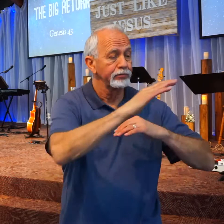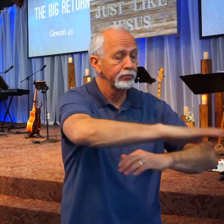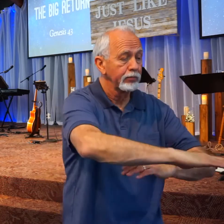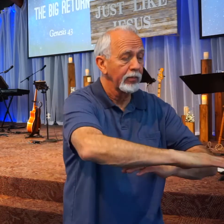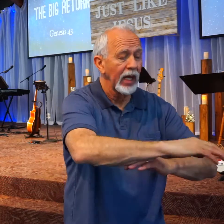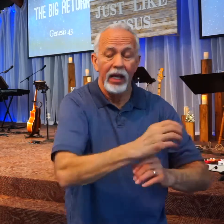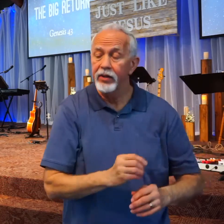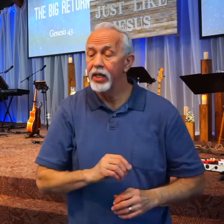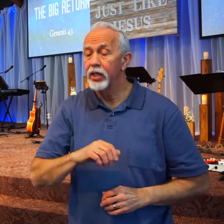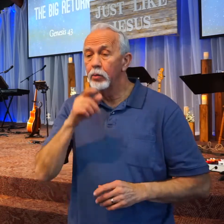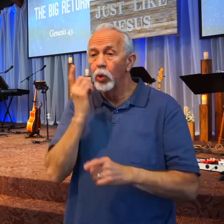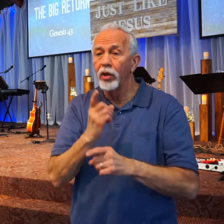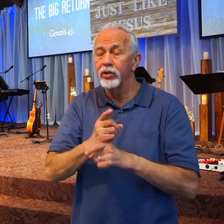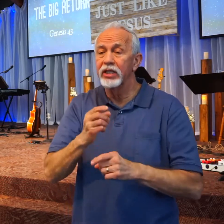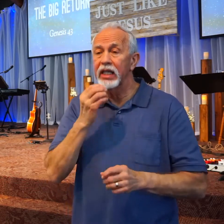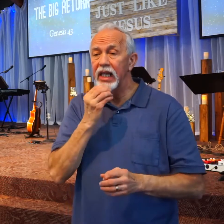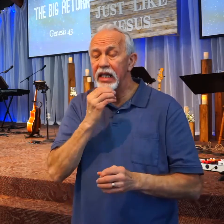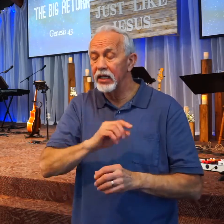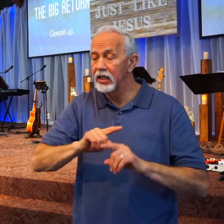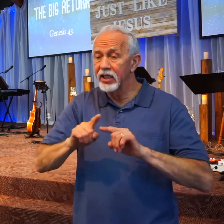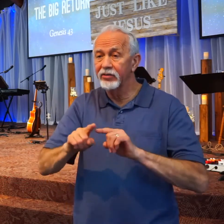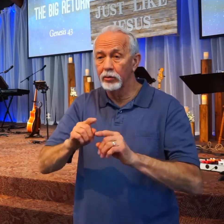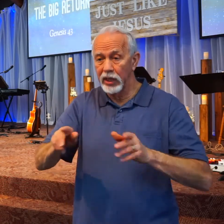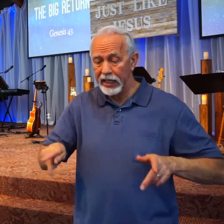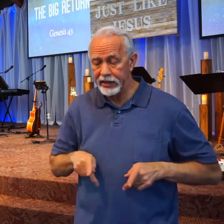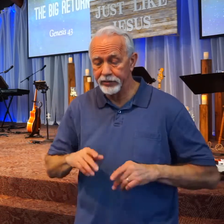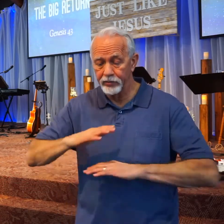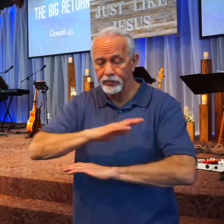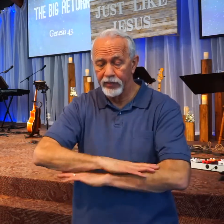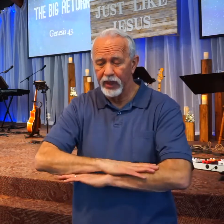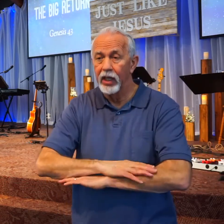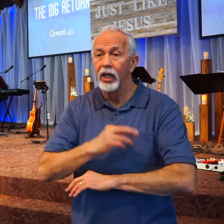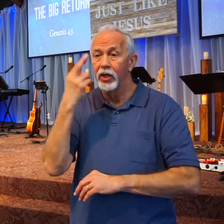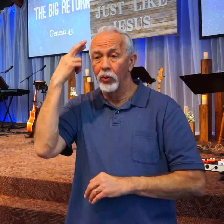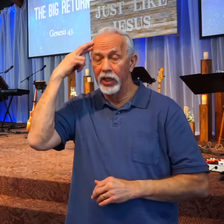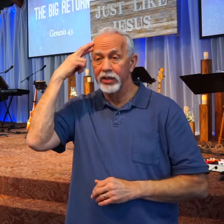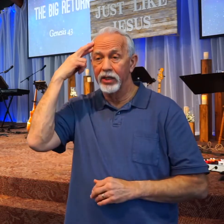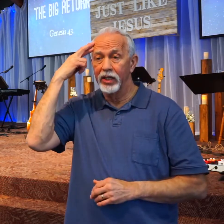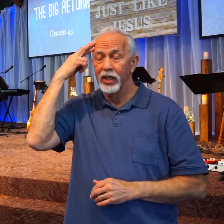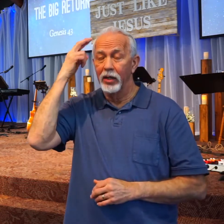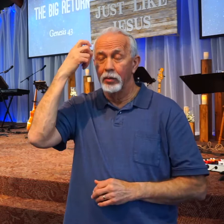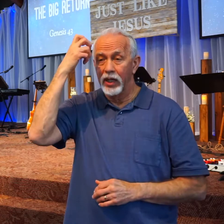the brothers, the Hebrews, eating in another place as well. And the reason is because